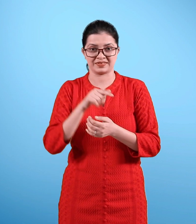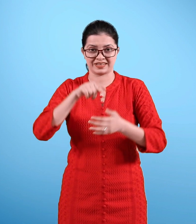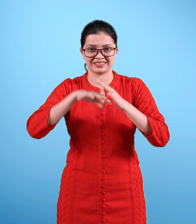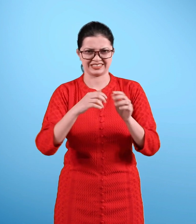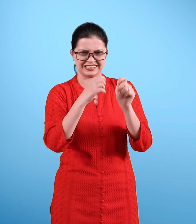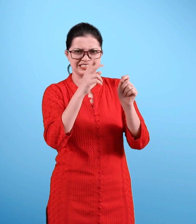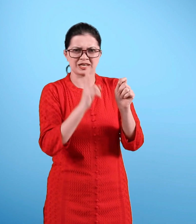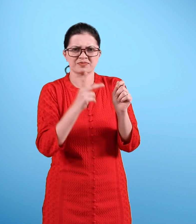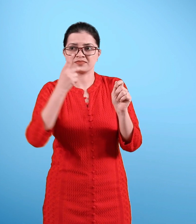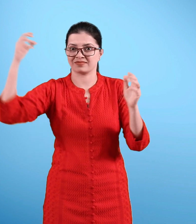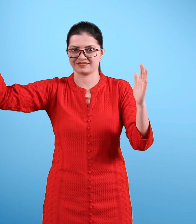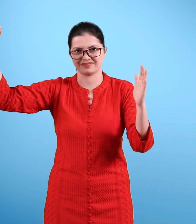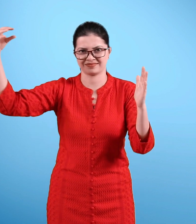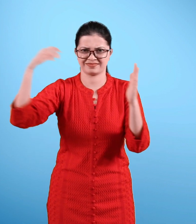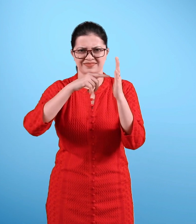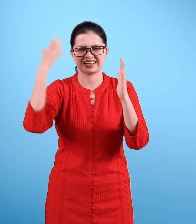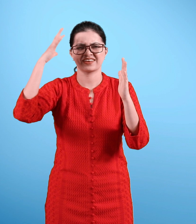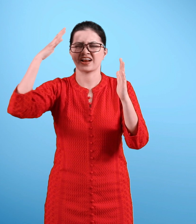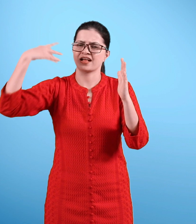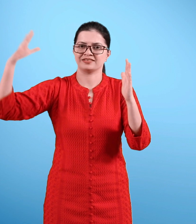What do you see on the ground?